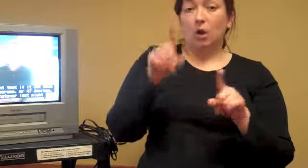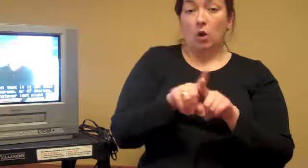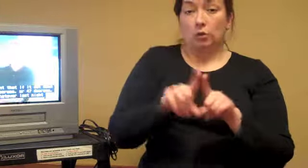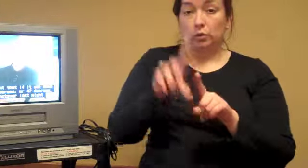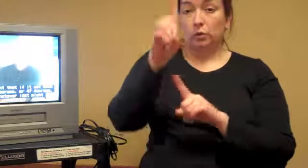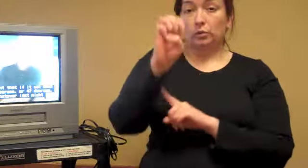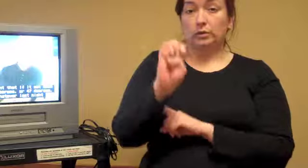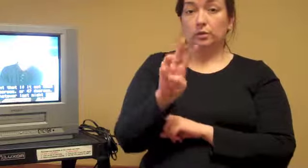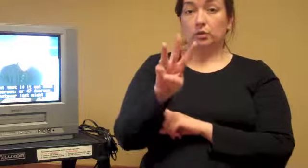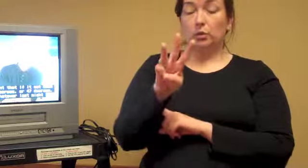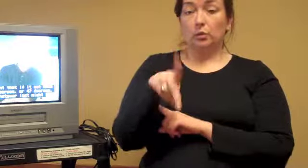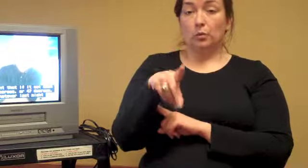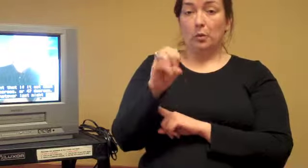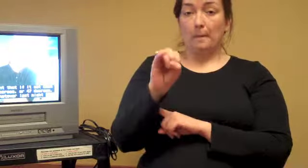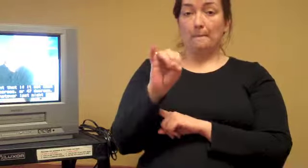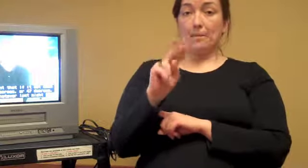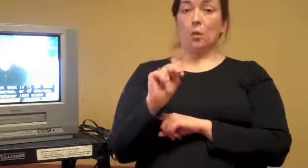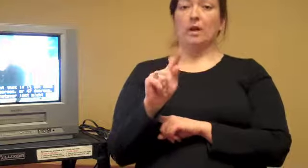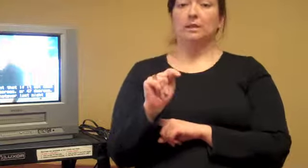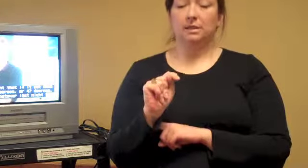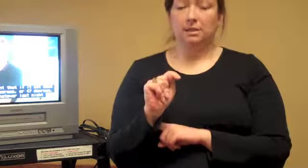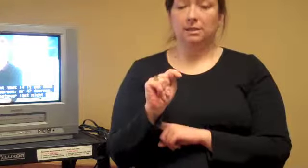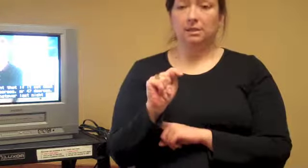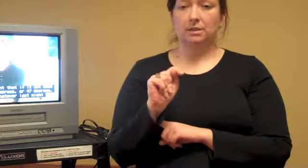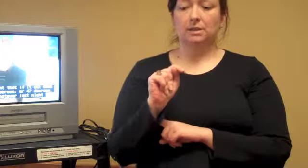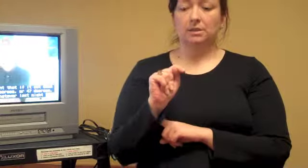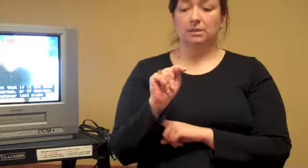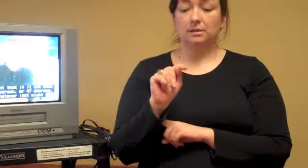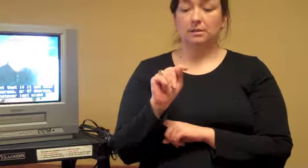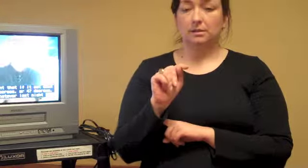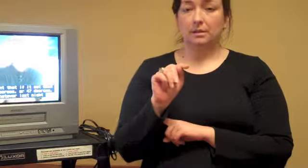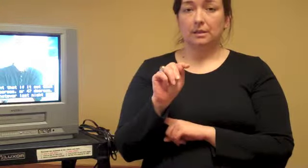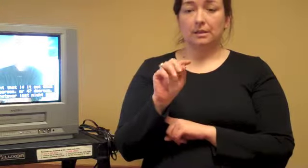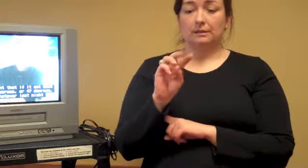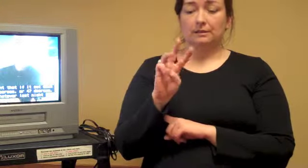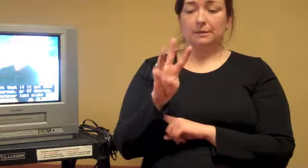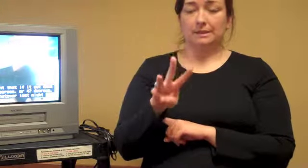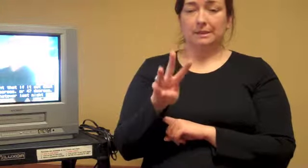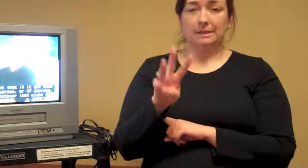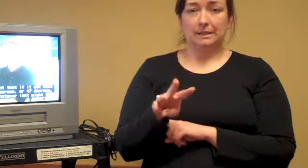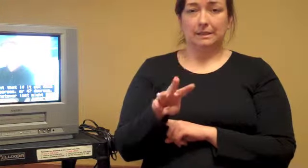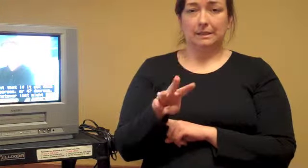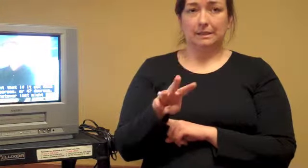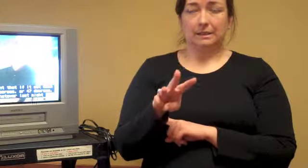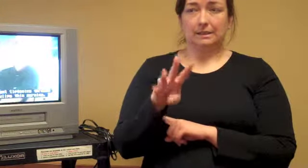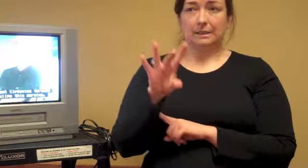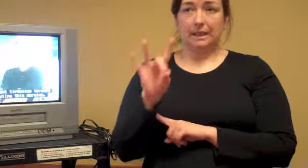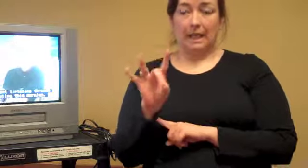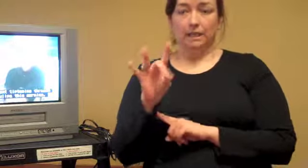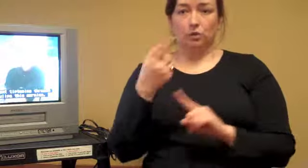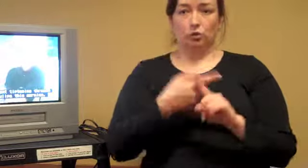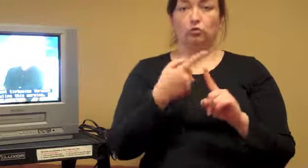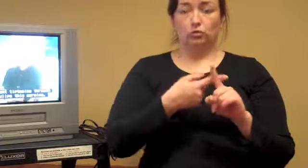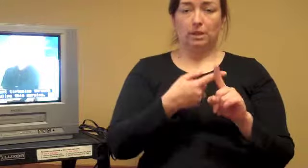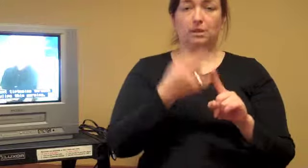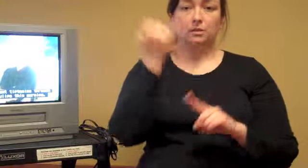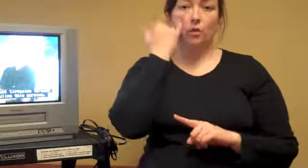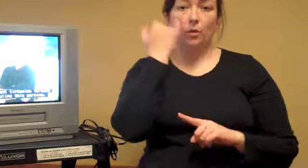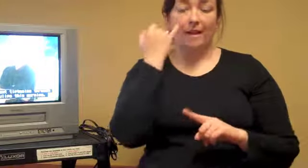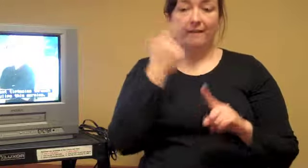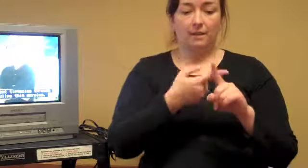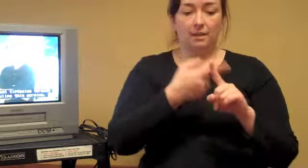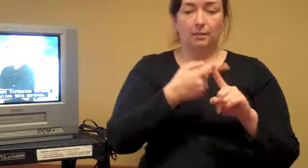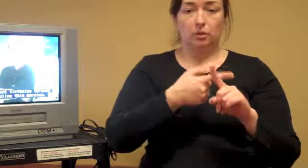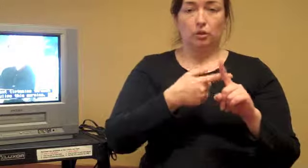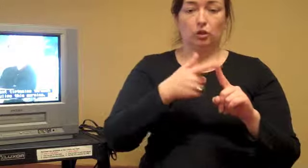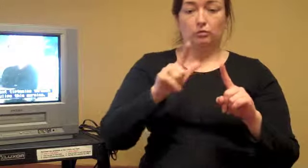That meant that if it got down to 48 degrees or 47 degrees or whatever last night, and I went tiptoeing through